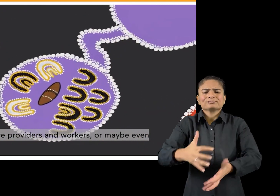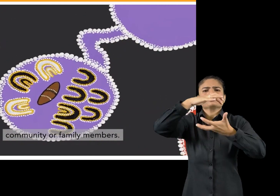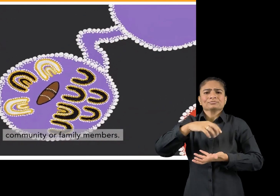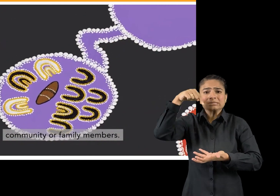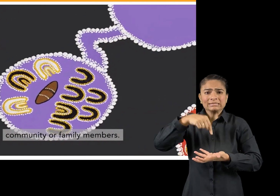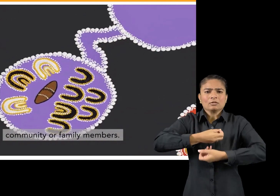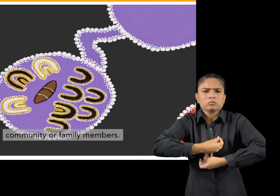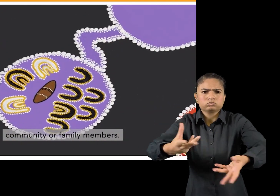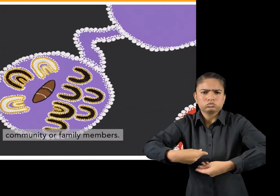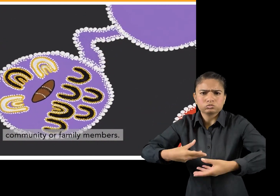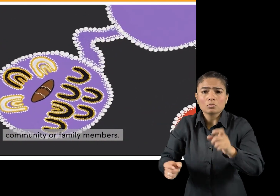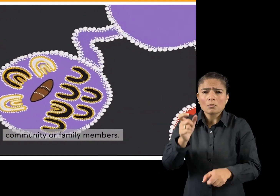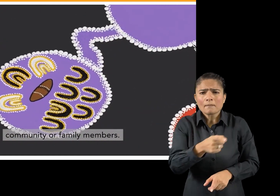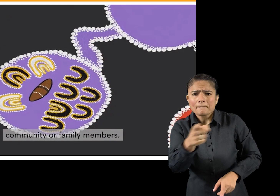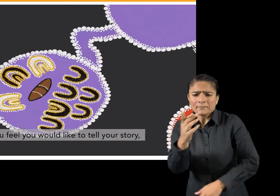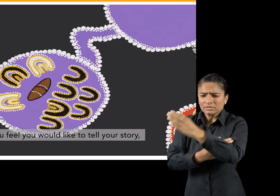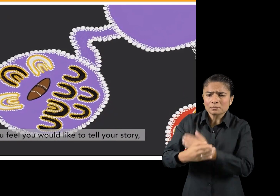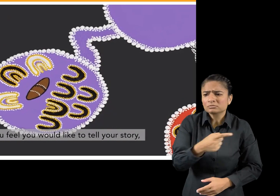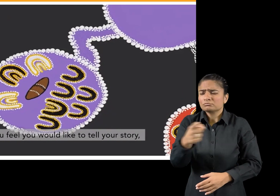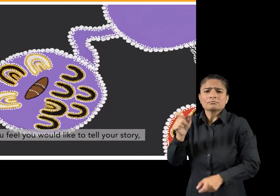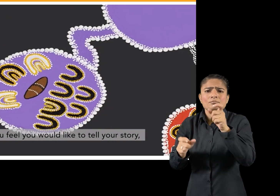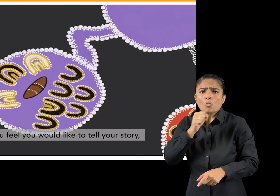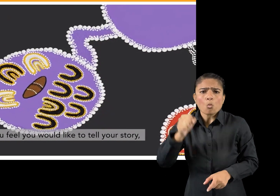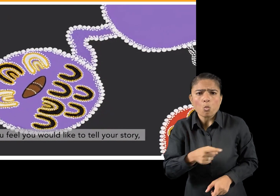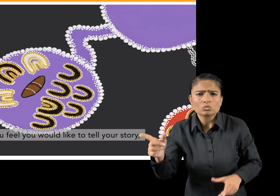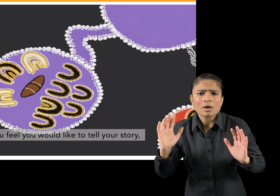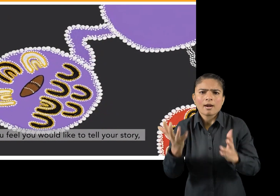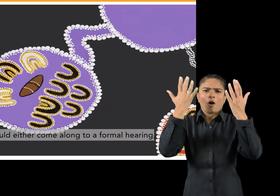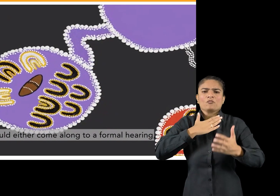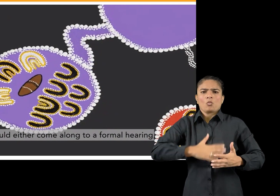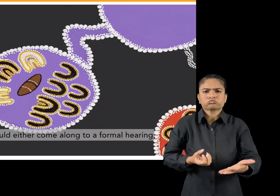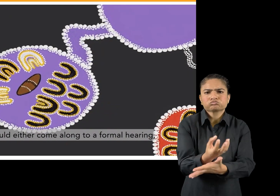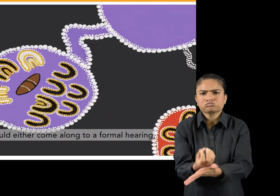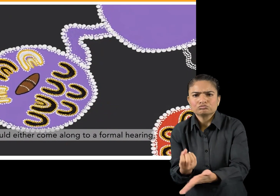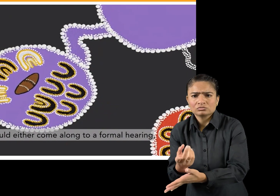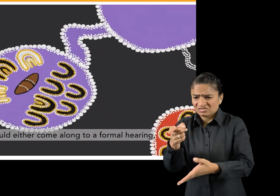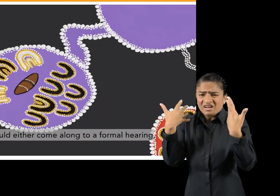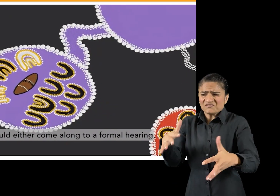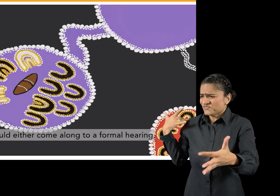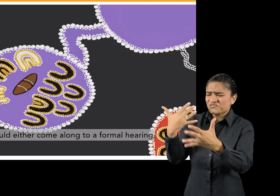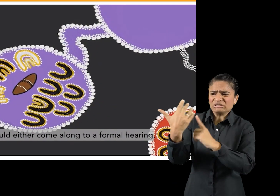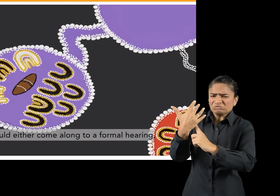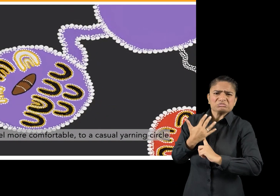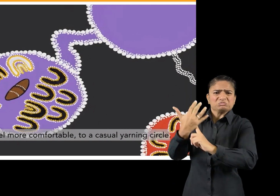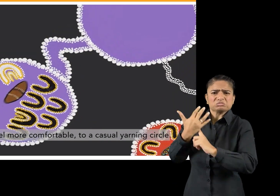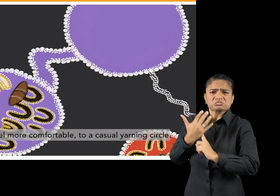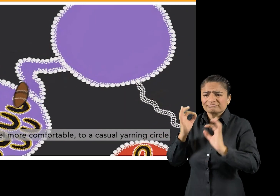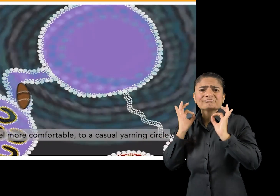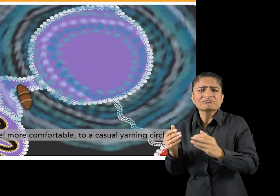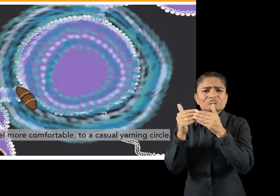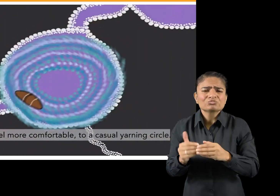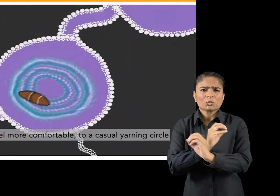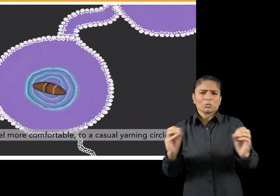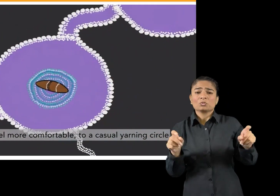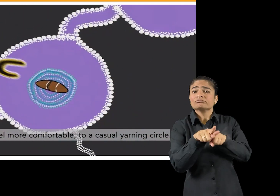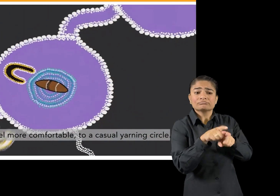maybe even community or family members. If you feel you would like to tell your story, you could either come along to a formal hearing, or if you feel